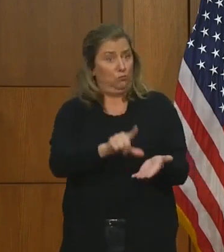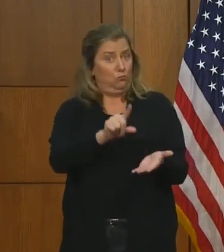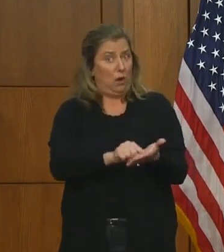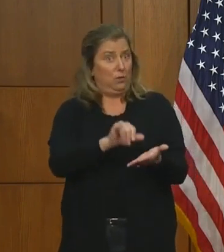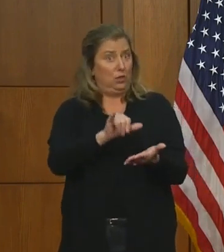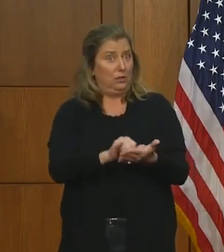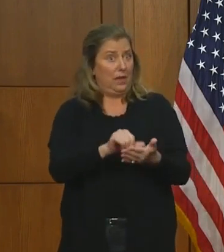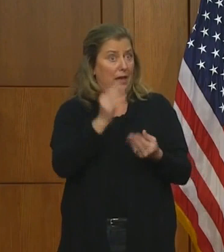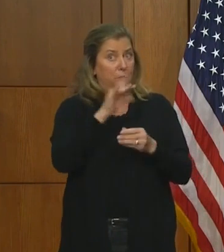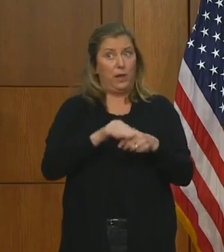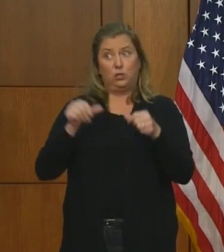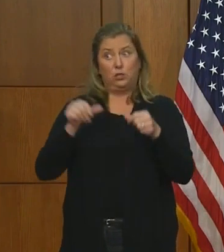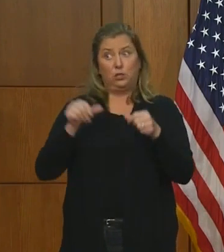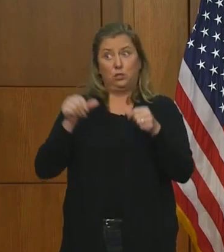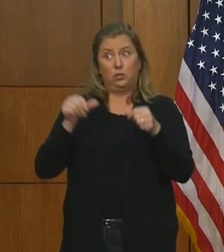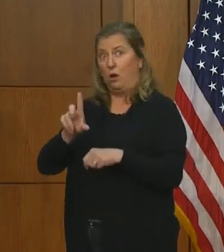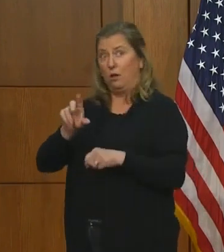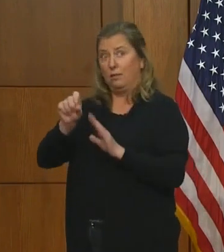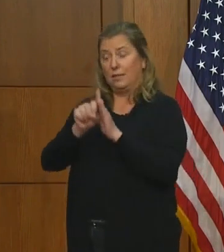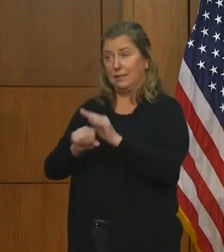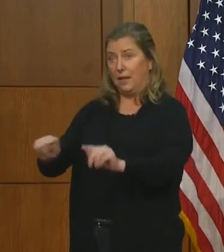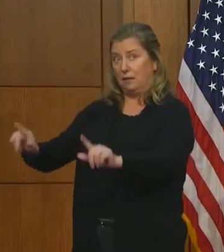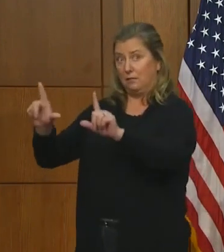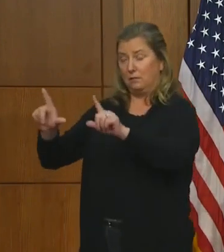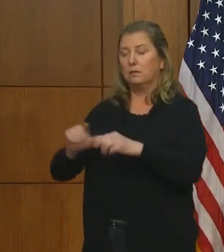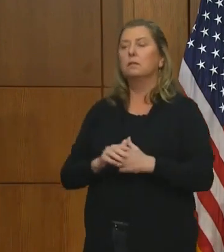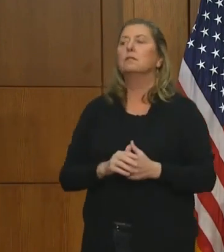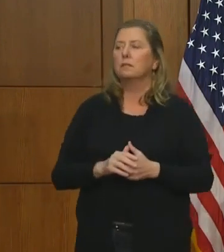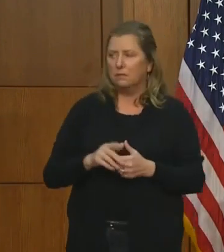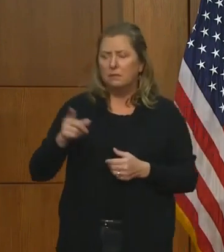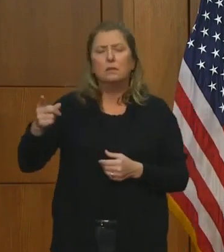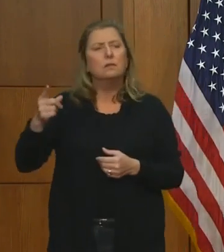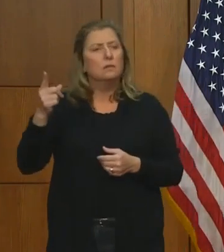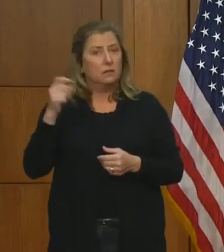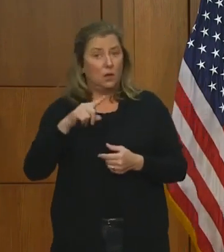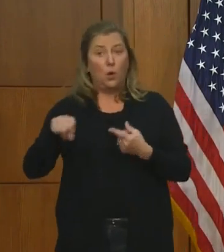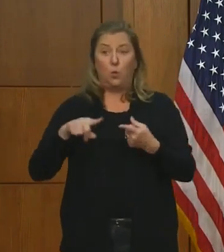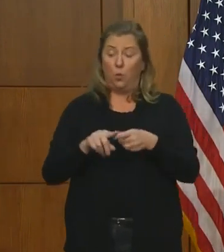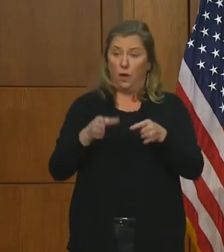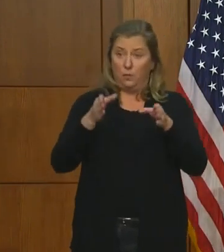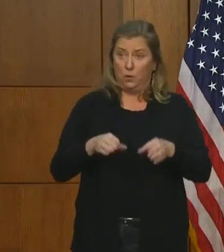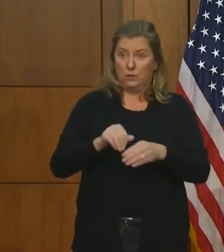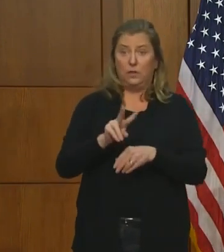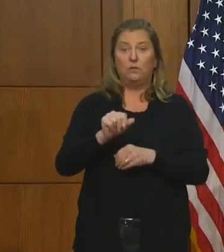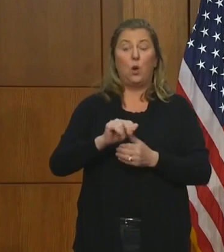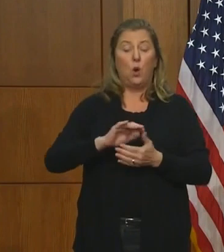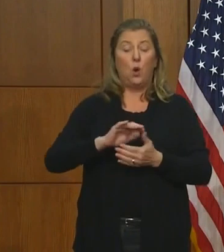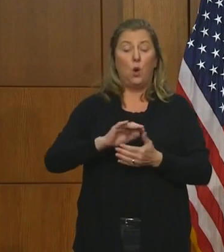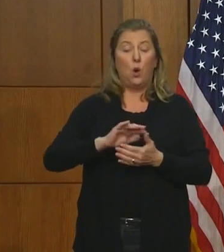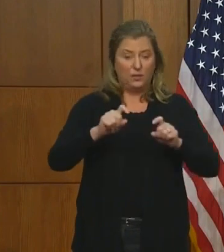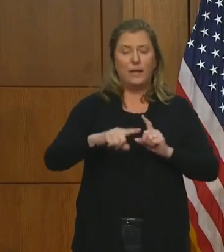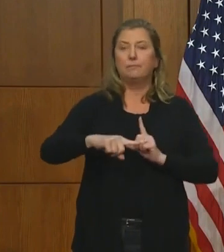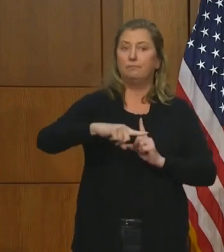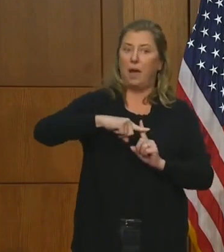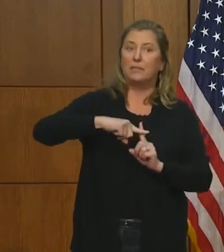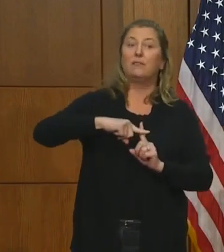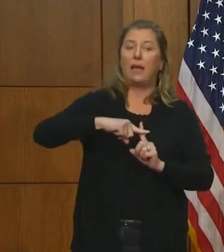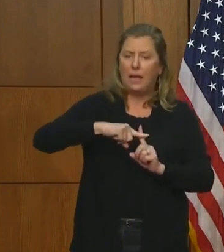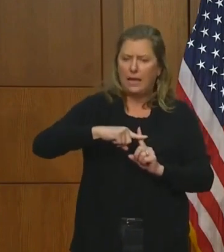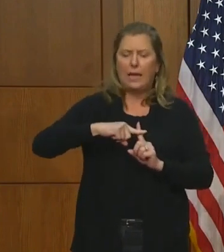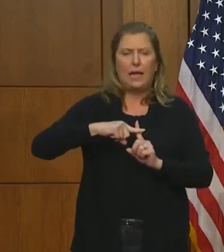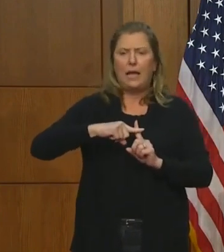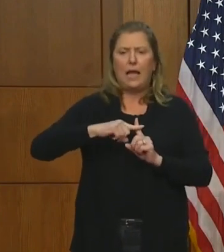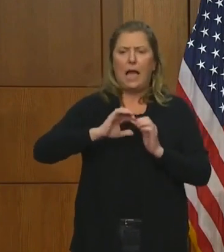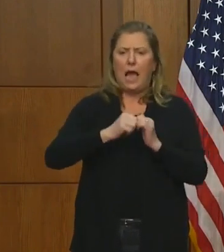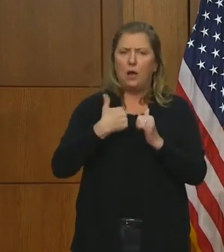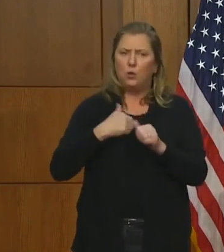data on the state dashboard? Yeah, the question is, once an individual in Virginia has tested positive, how do we use